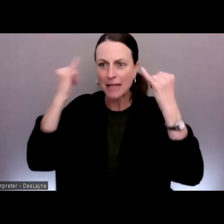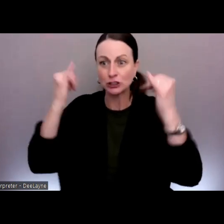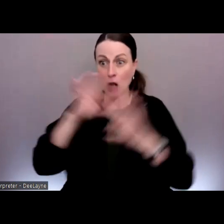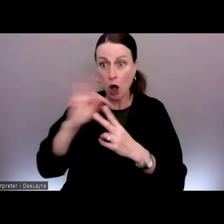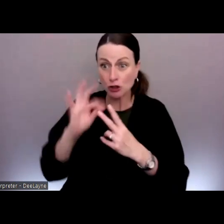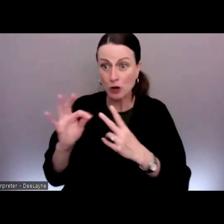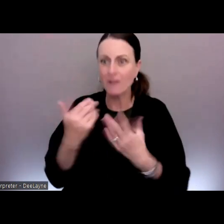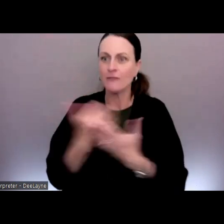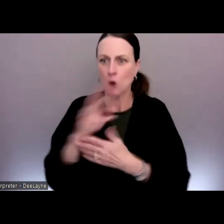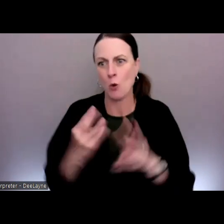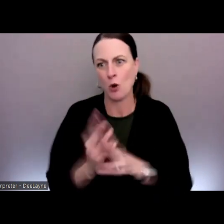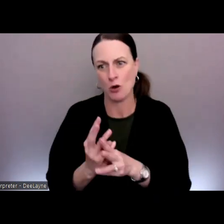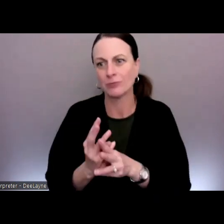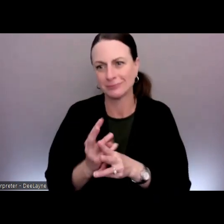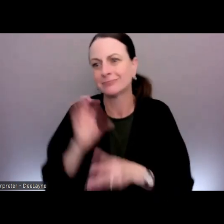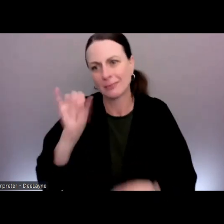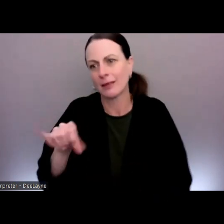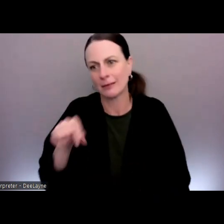worlds.